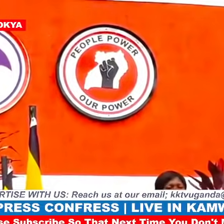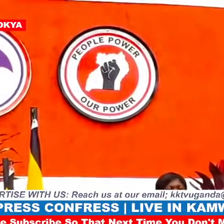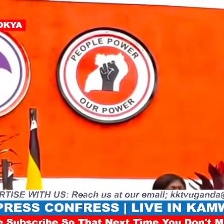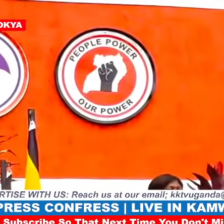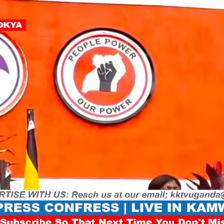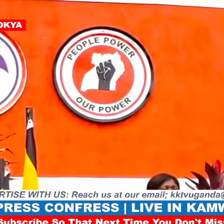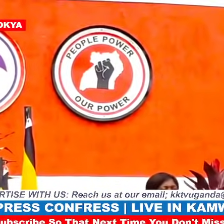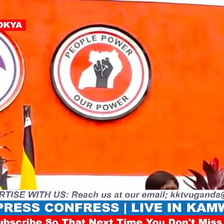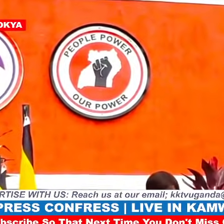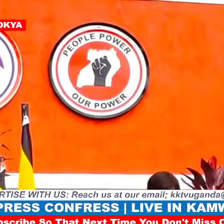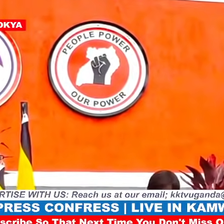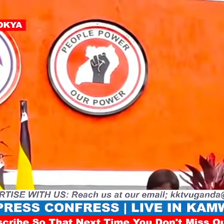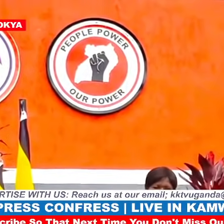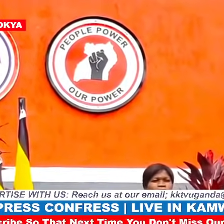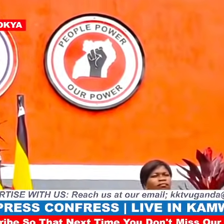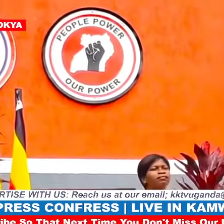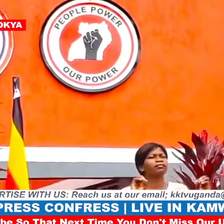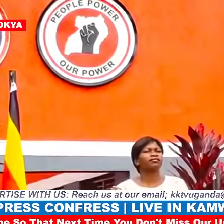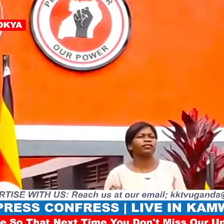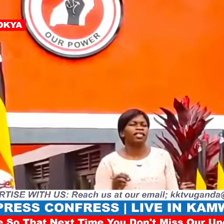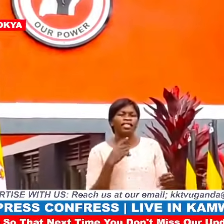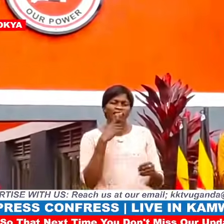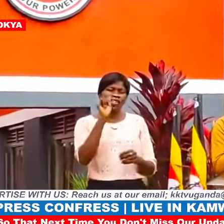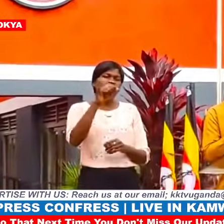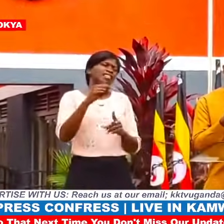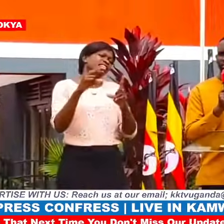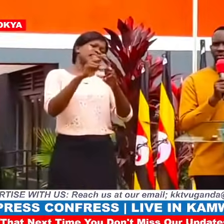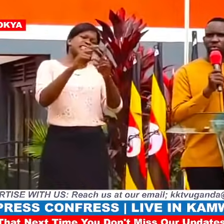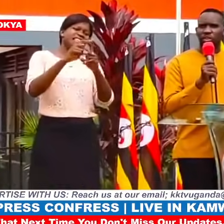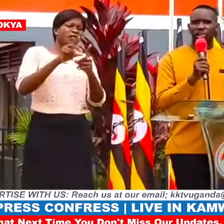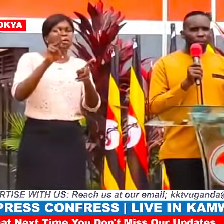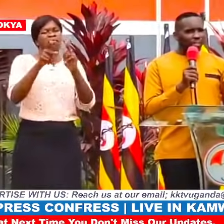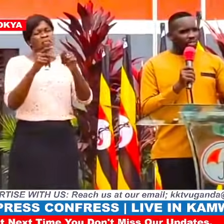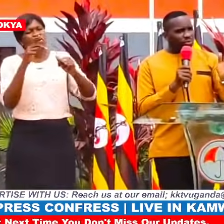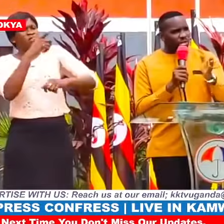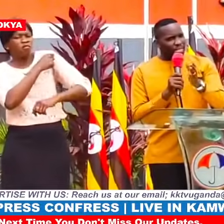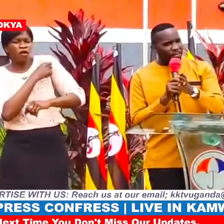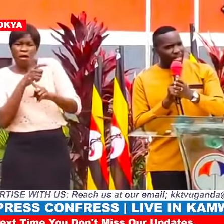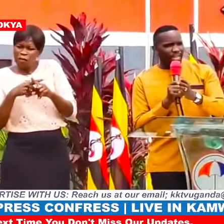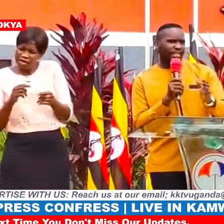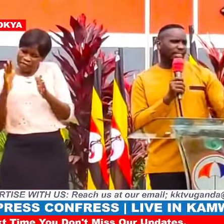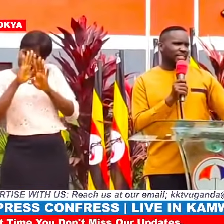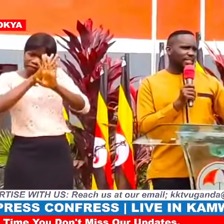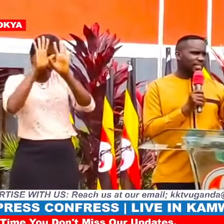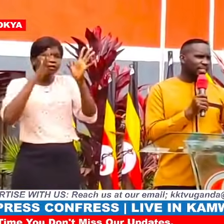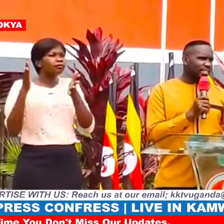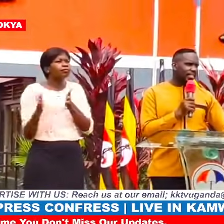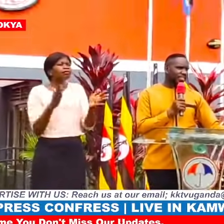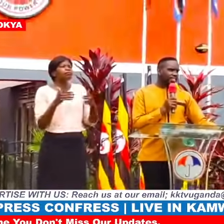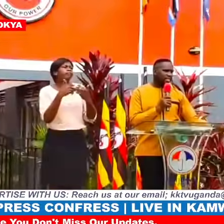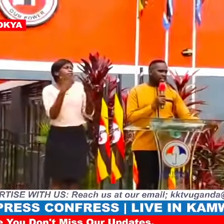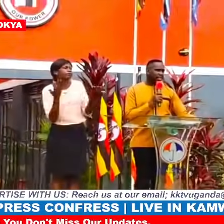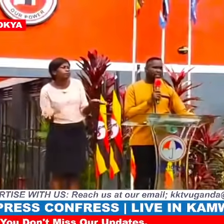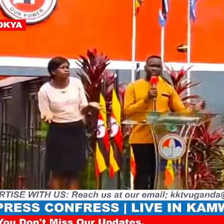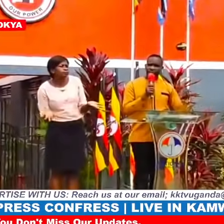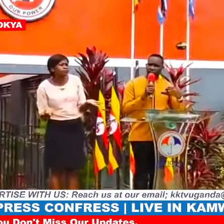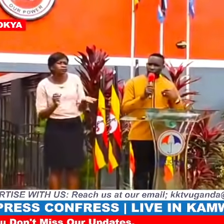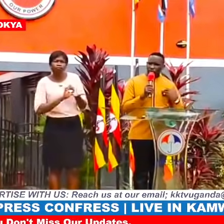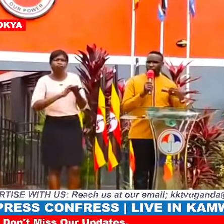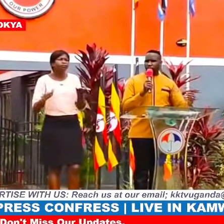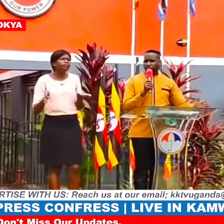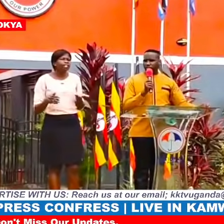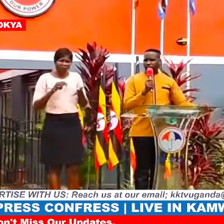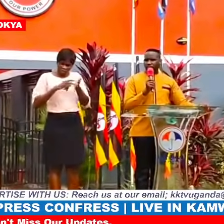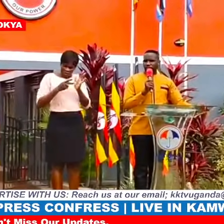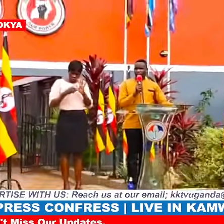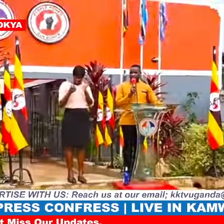talk about 21 million vaccines by December, 12 million people vaccinated, and so on. But there's no clear plan. And that's our